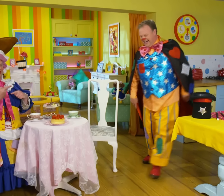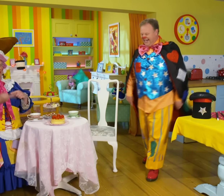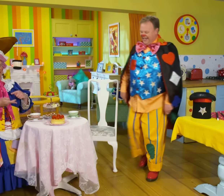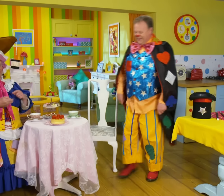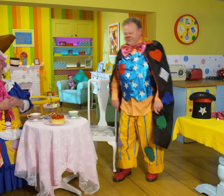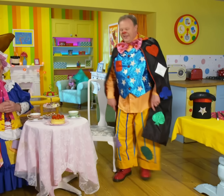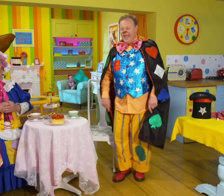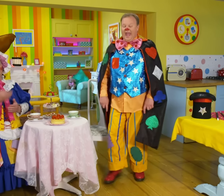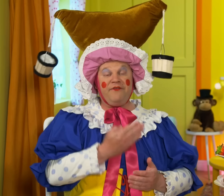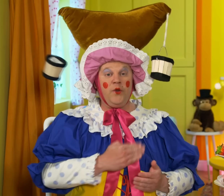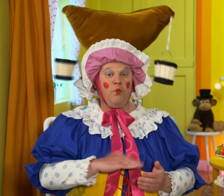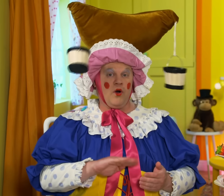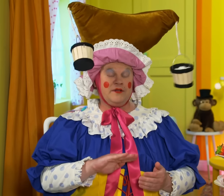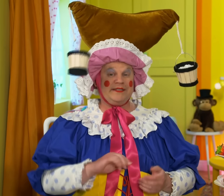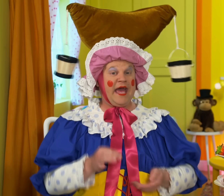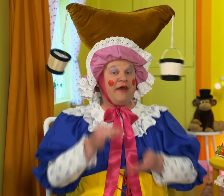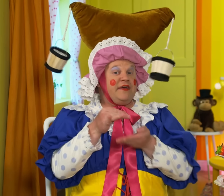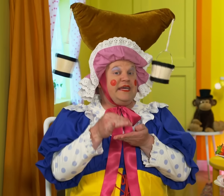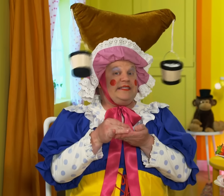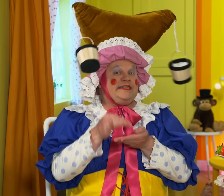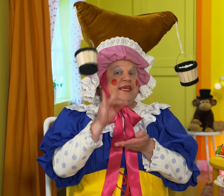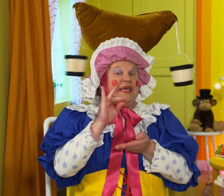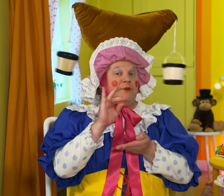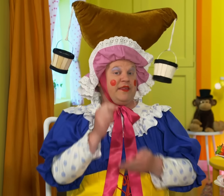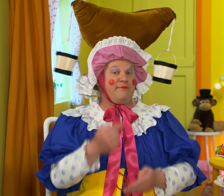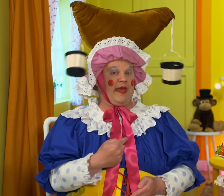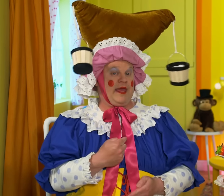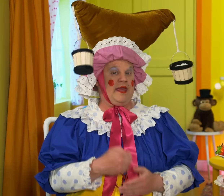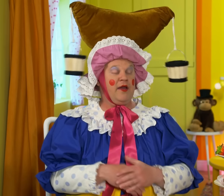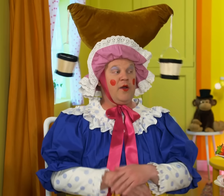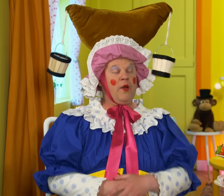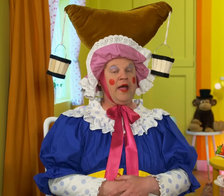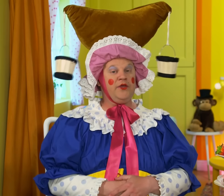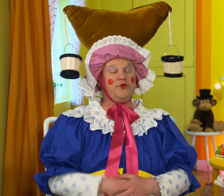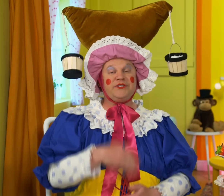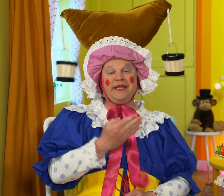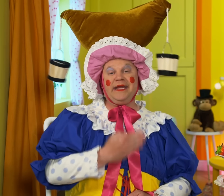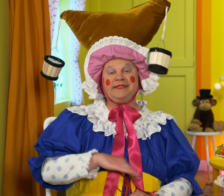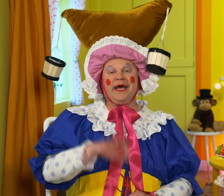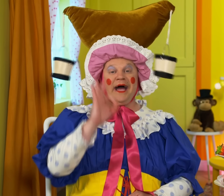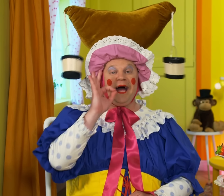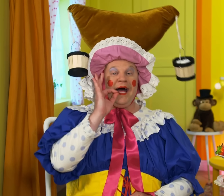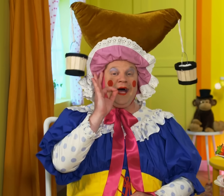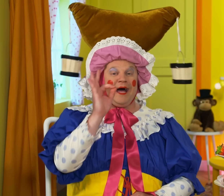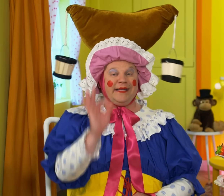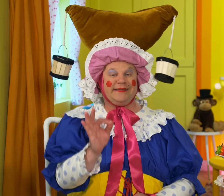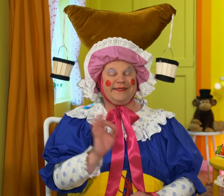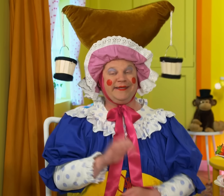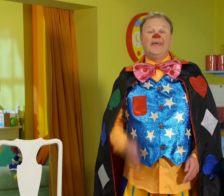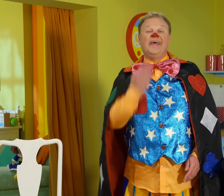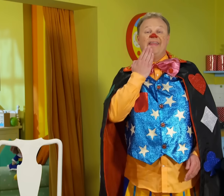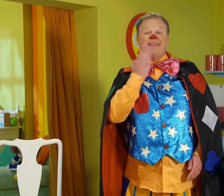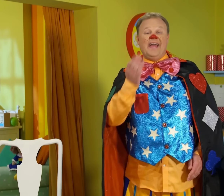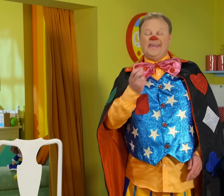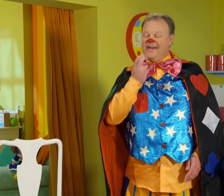Tumble, if you want to have tea with me, well, you just need to ask. Thank you,